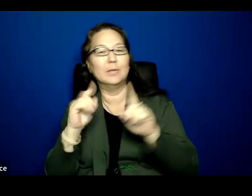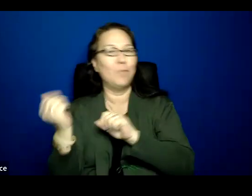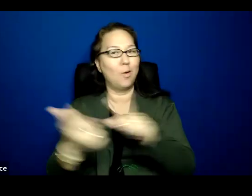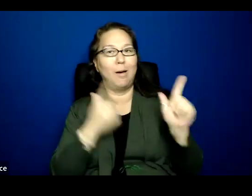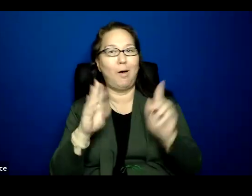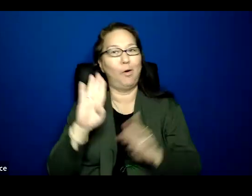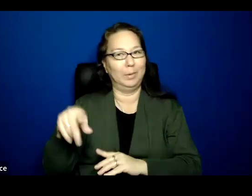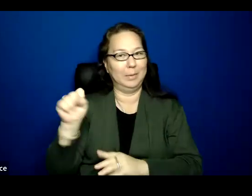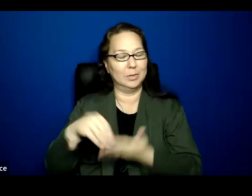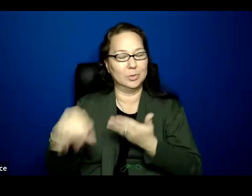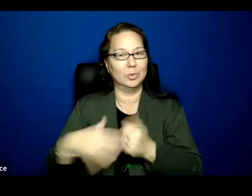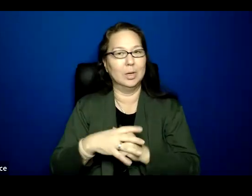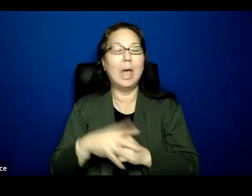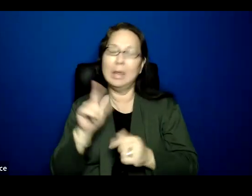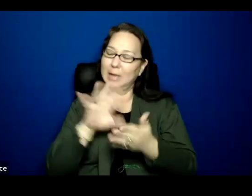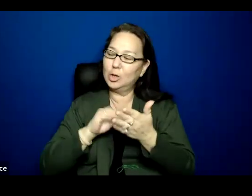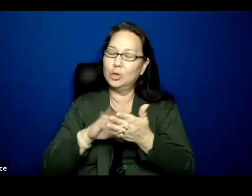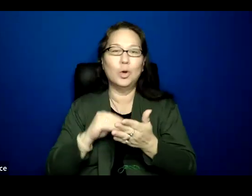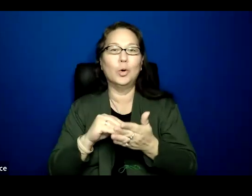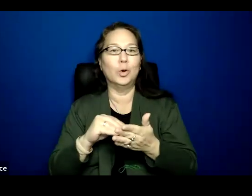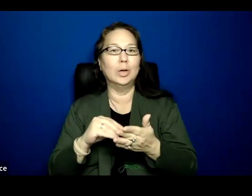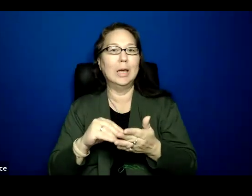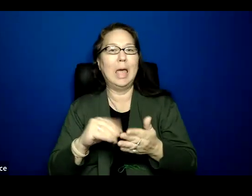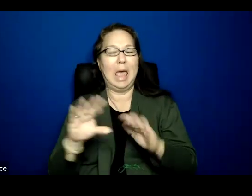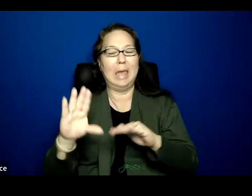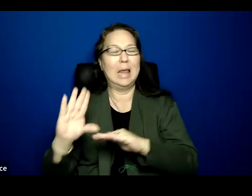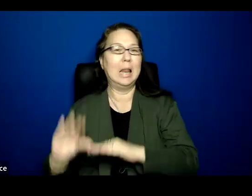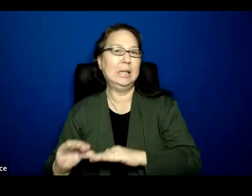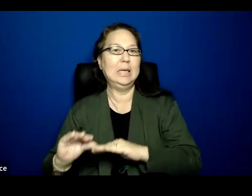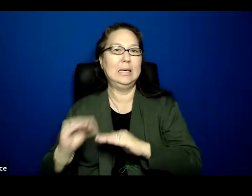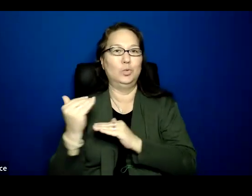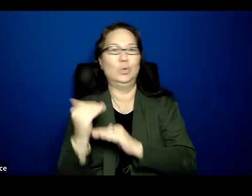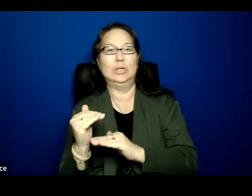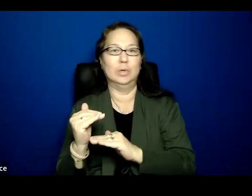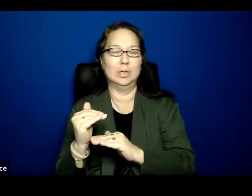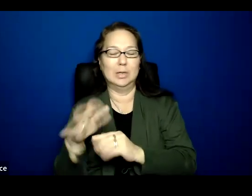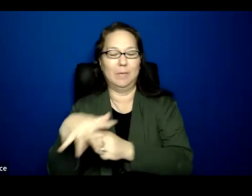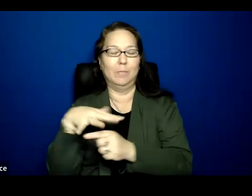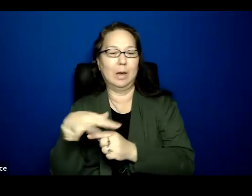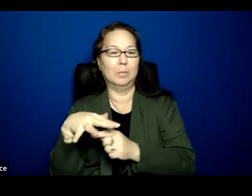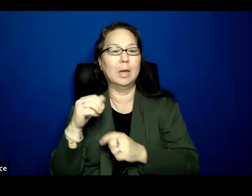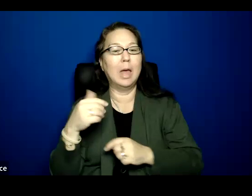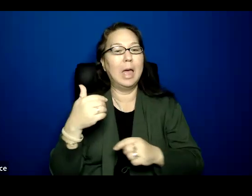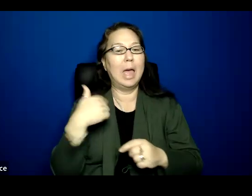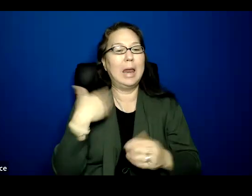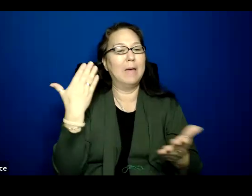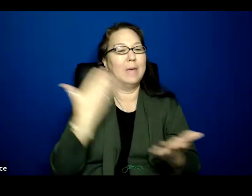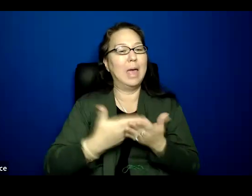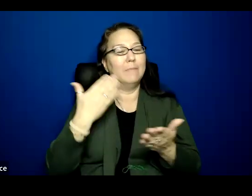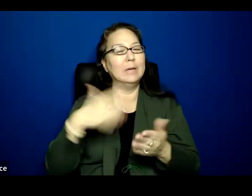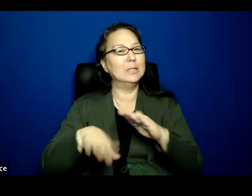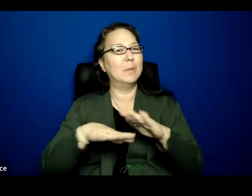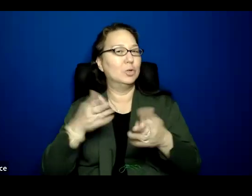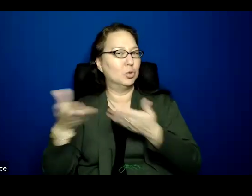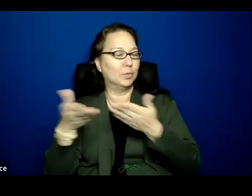in the least restrictive environment and has access to a comprehensive continuum of evidence-based services that accelerate